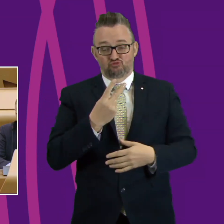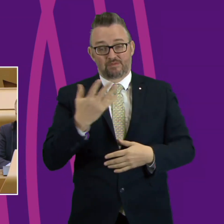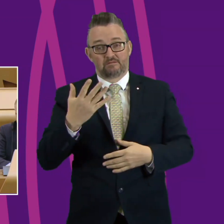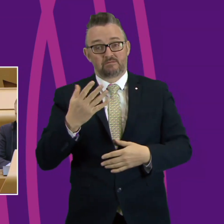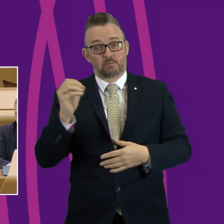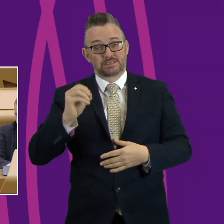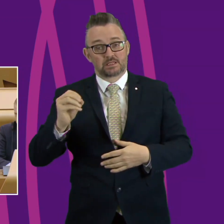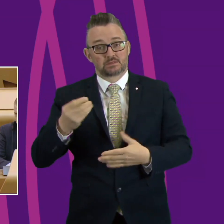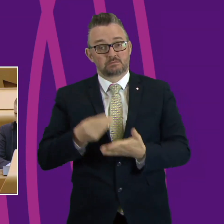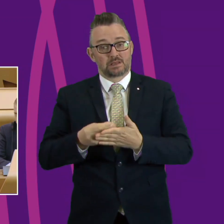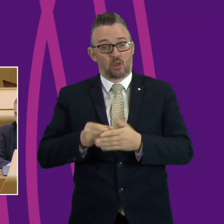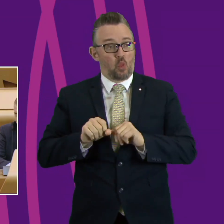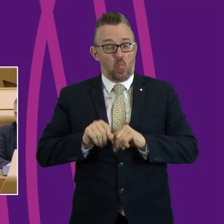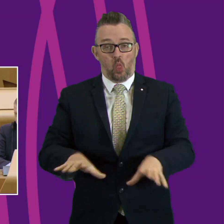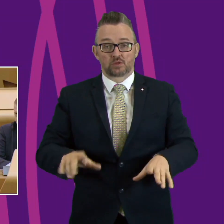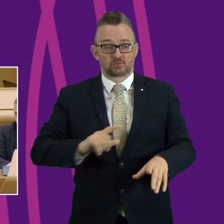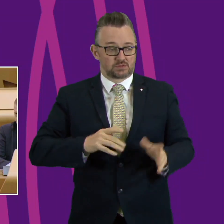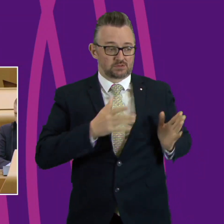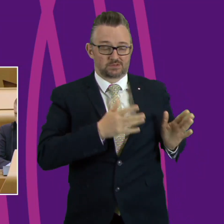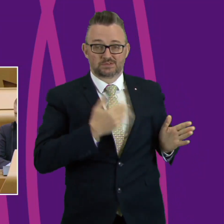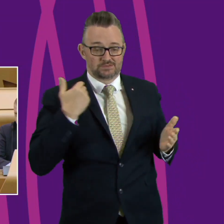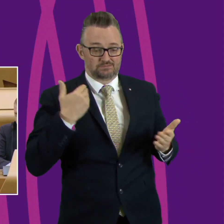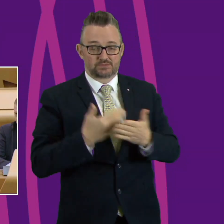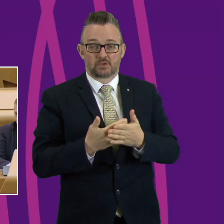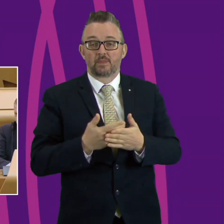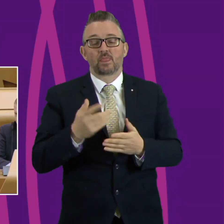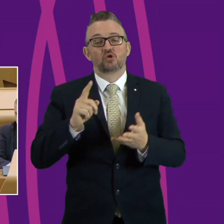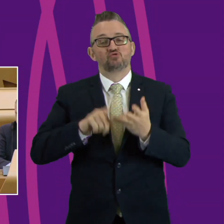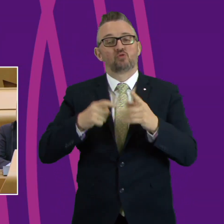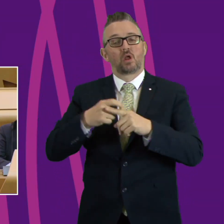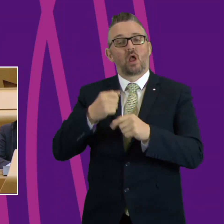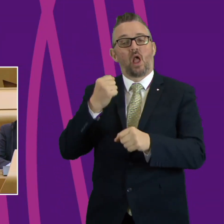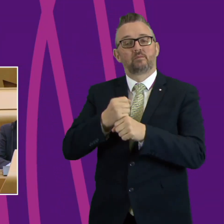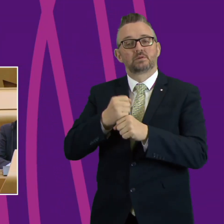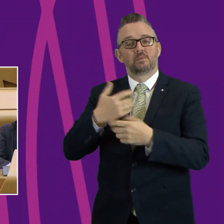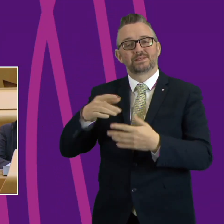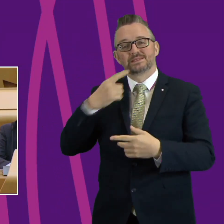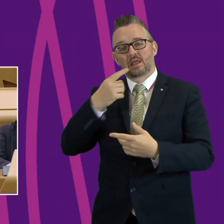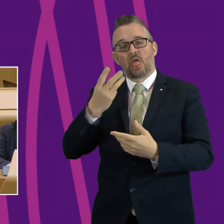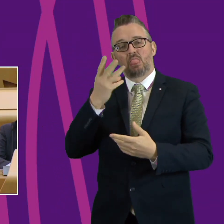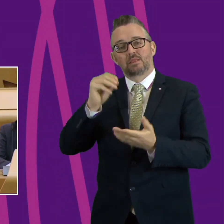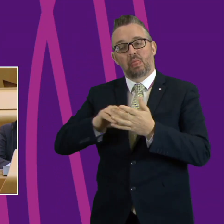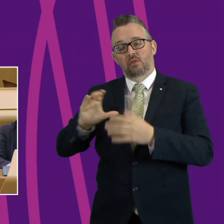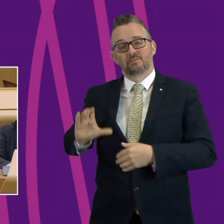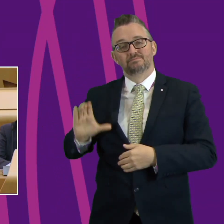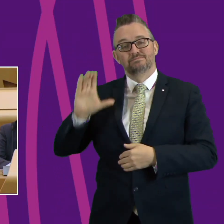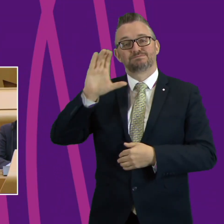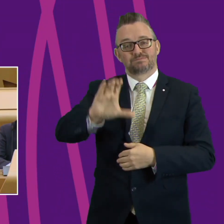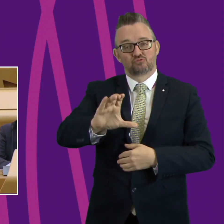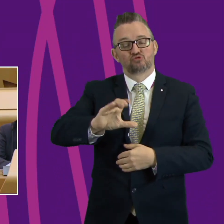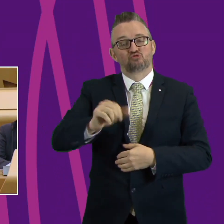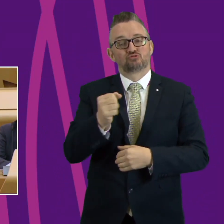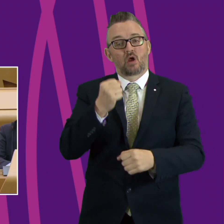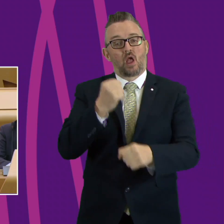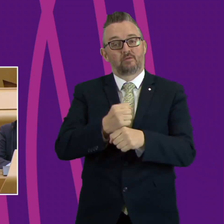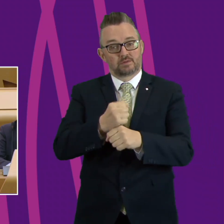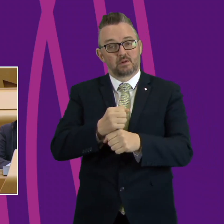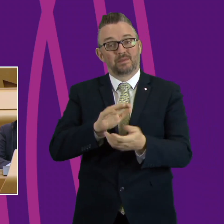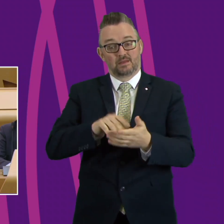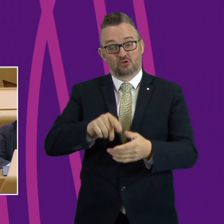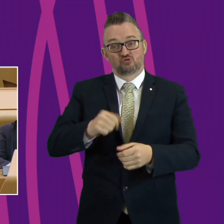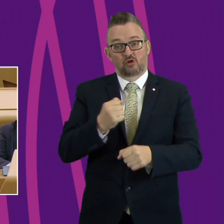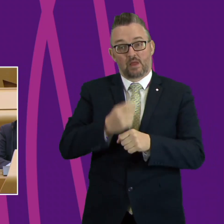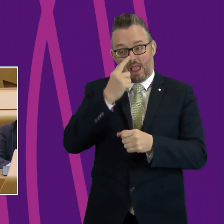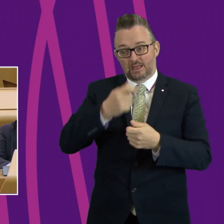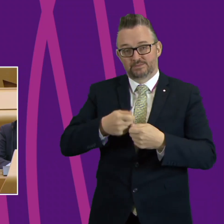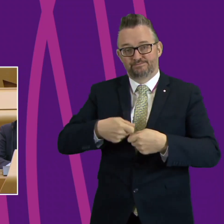of their income during this period. UK Government have announced £30 million in additional funding coming to the Scottish Government to help support Scotland's